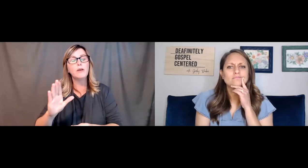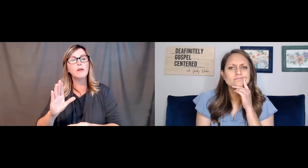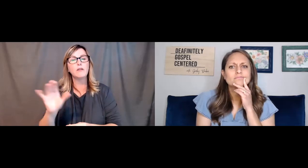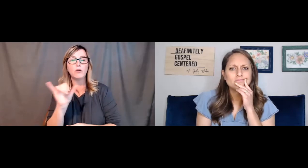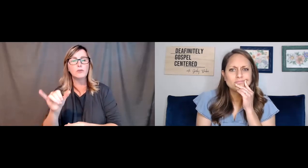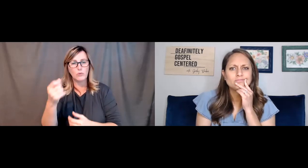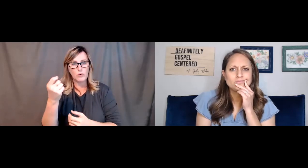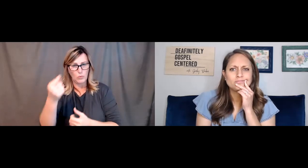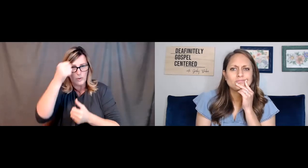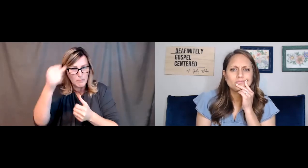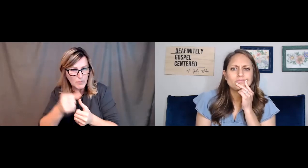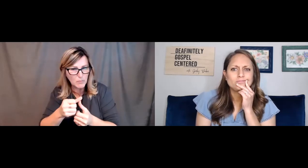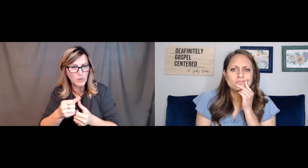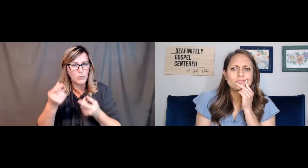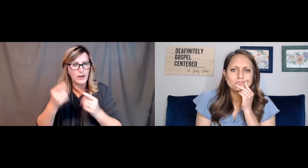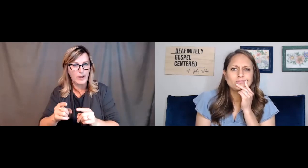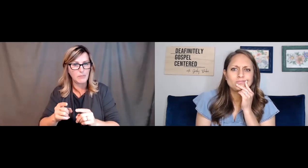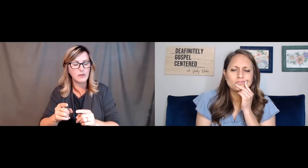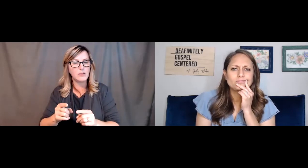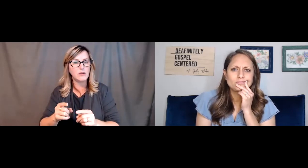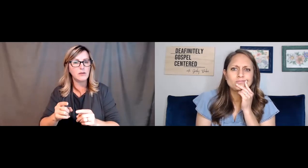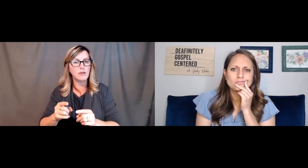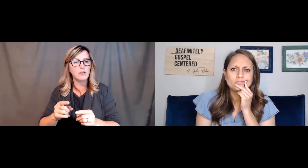our next generations.